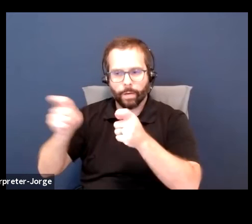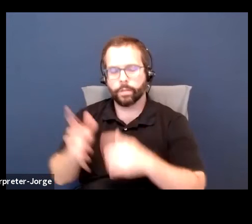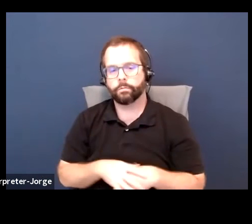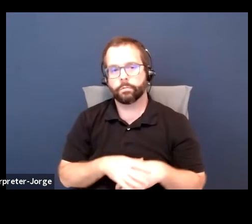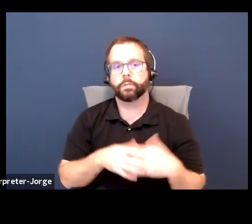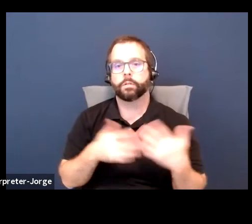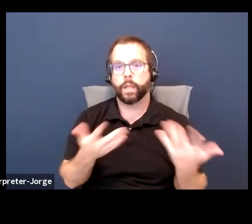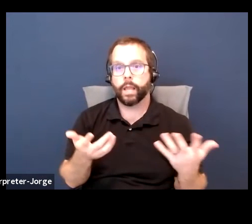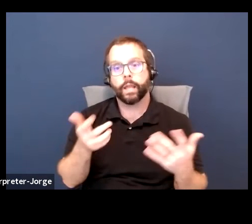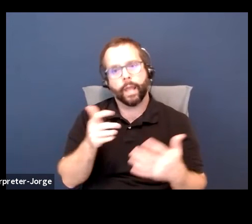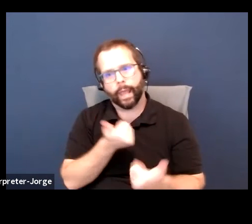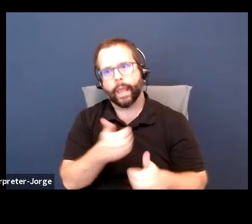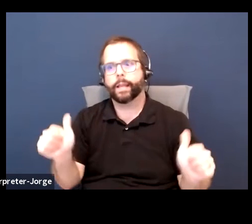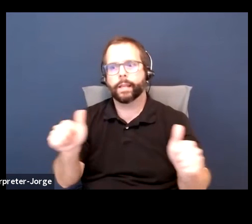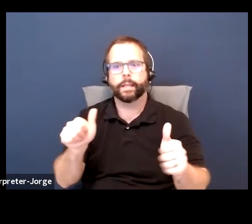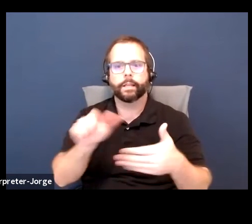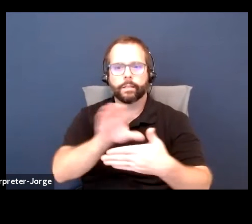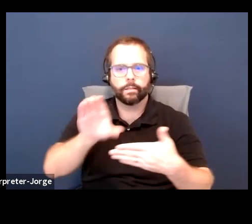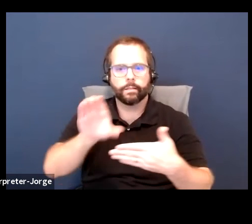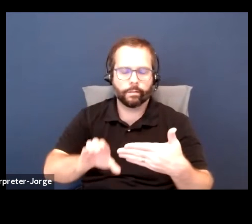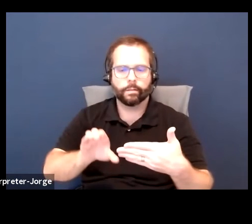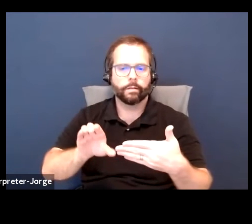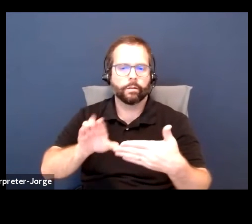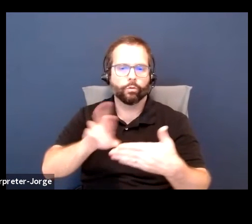an RFP, and then, you know, have a bidding process,